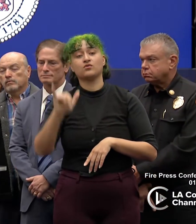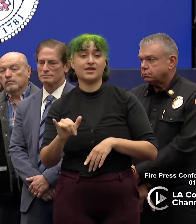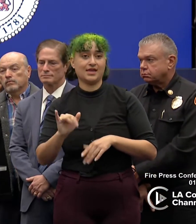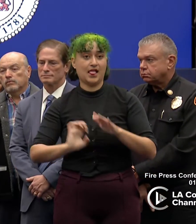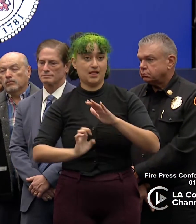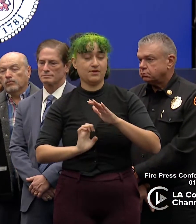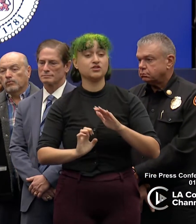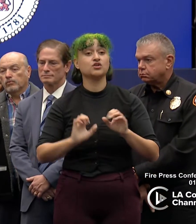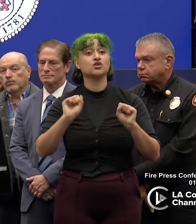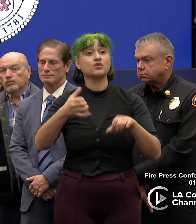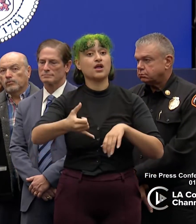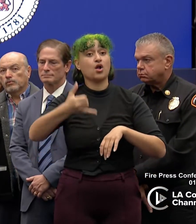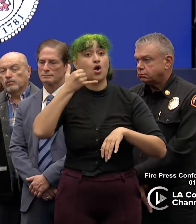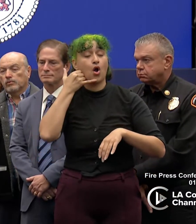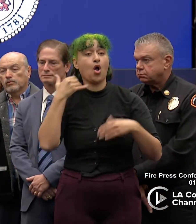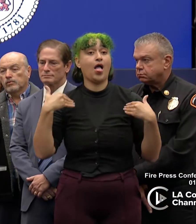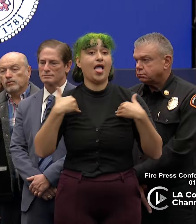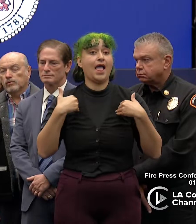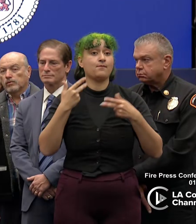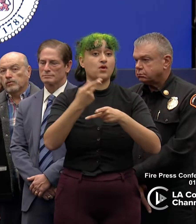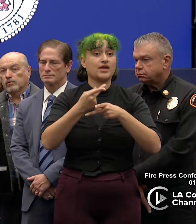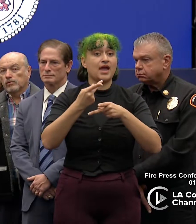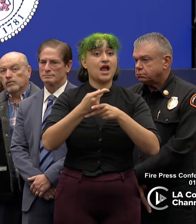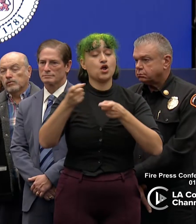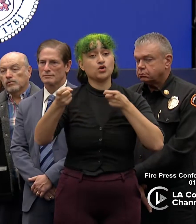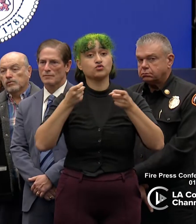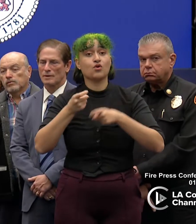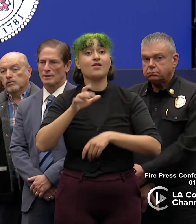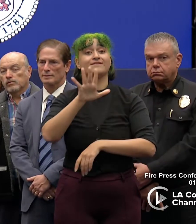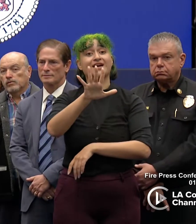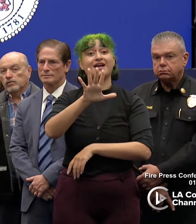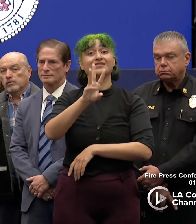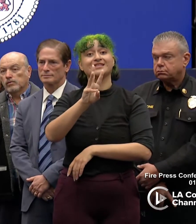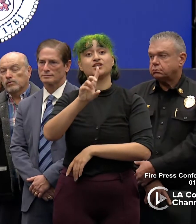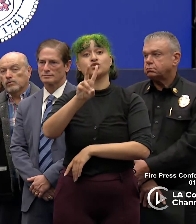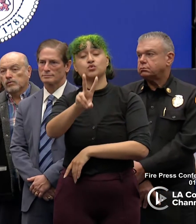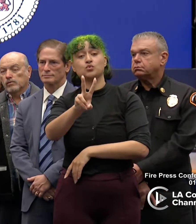call the Department of Animal Care and Control at